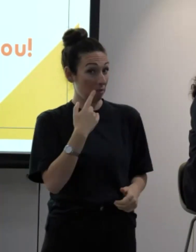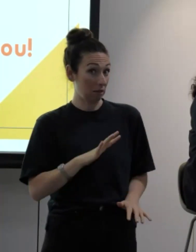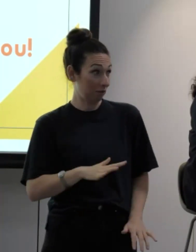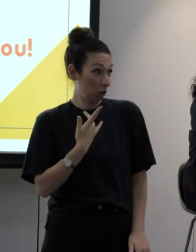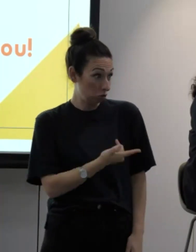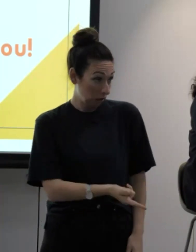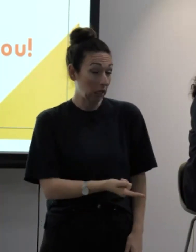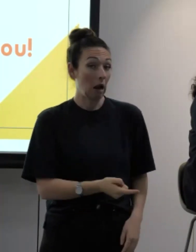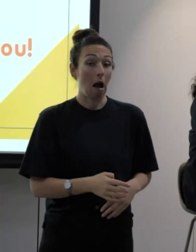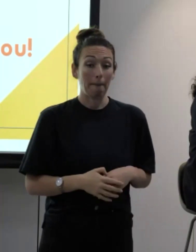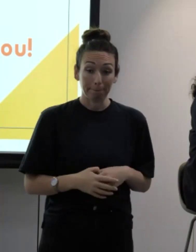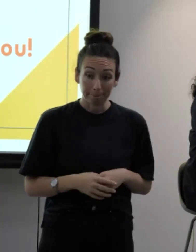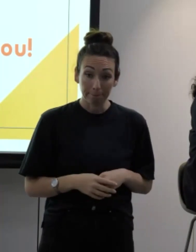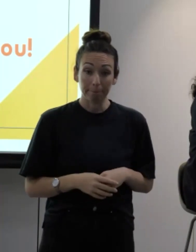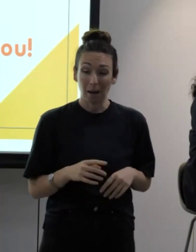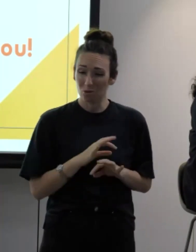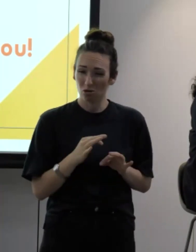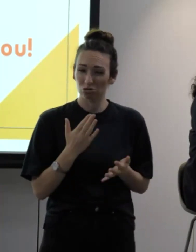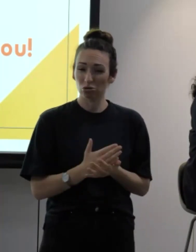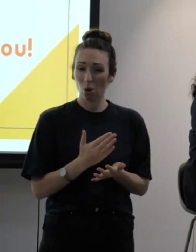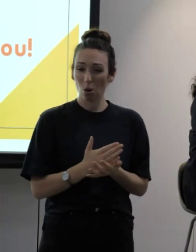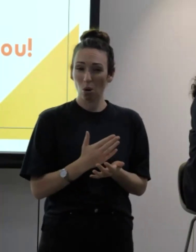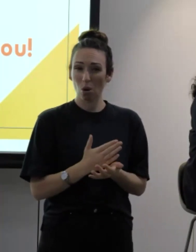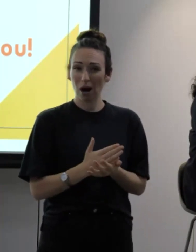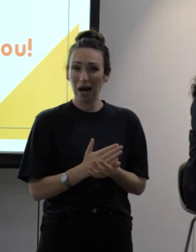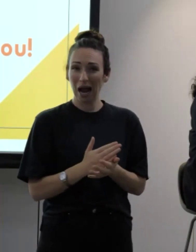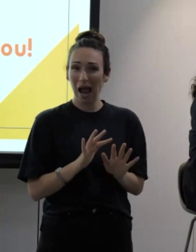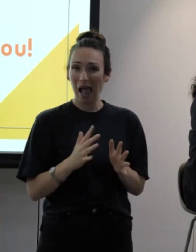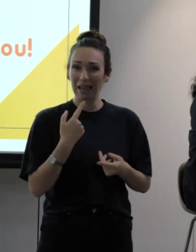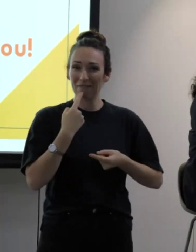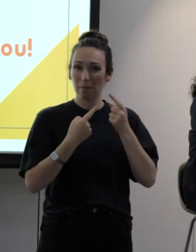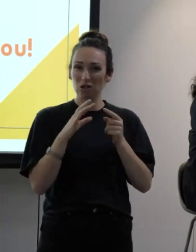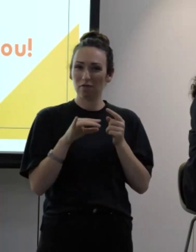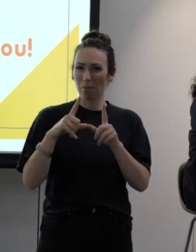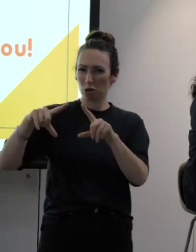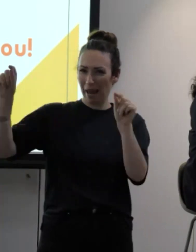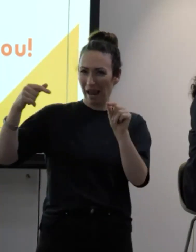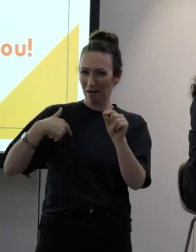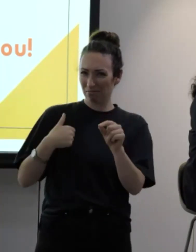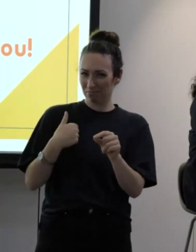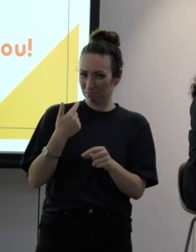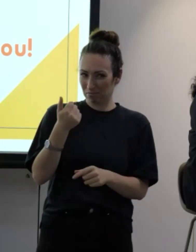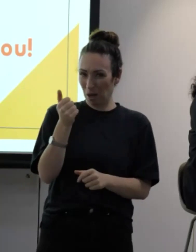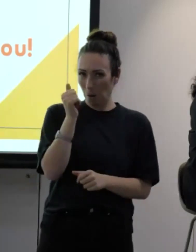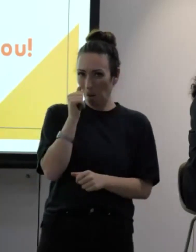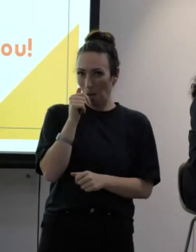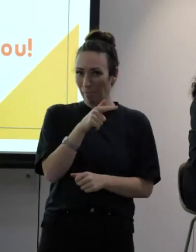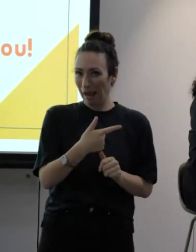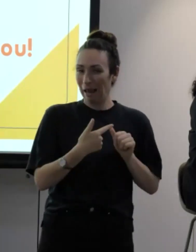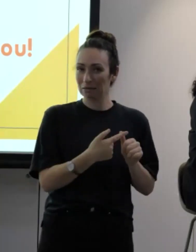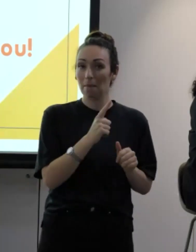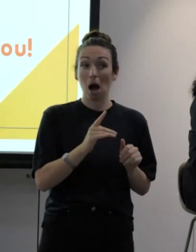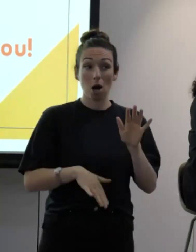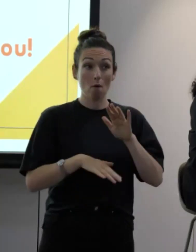I'm not sure of any data from Japan off the top of my head. I know worldwide the prevalence